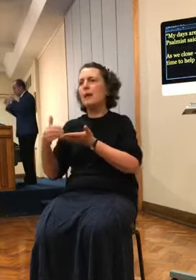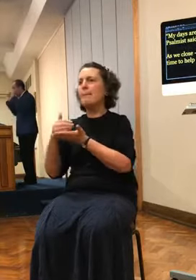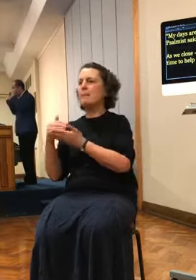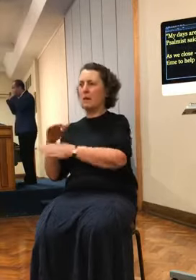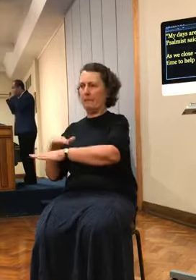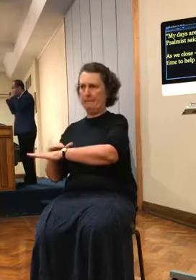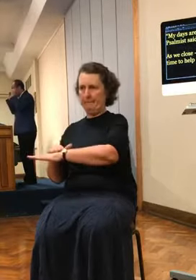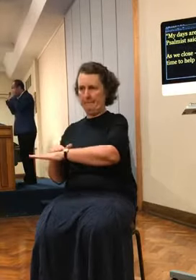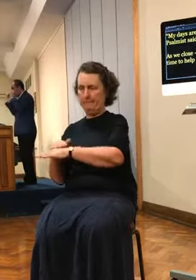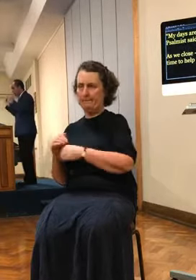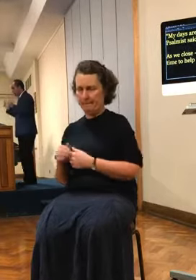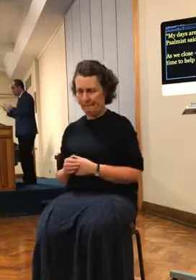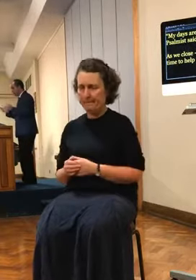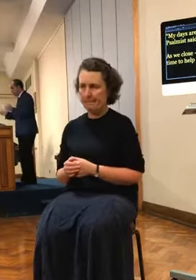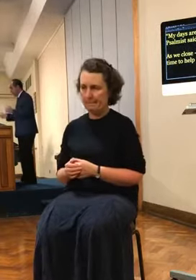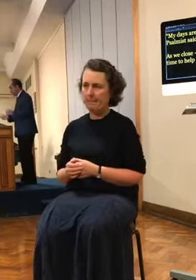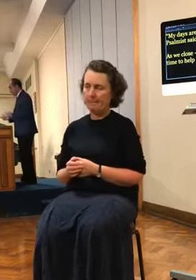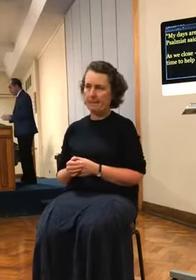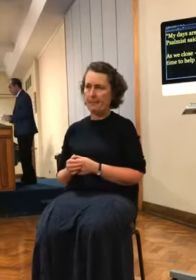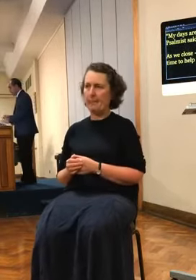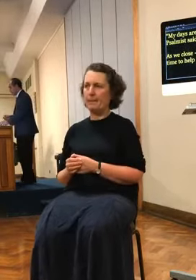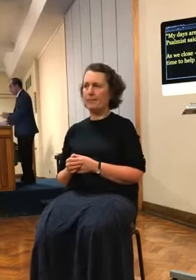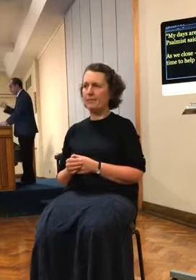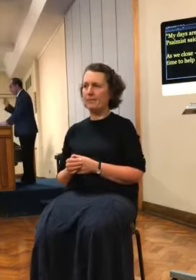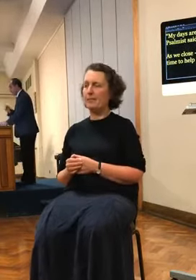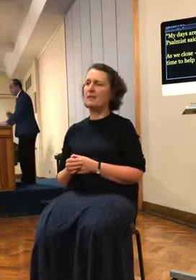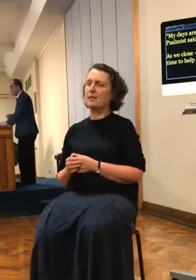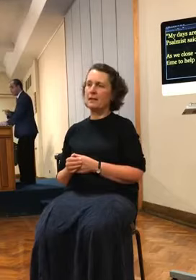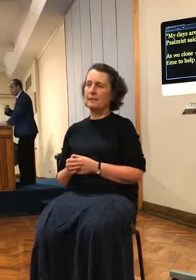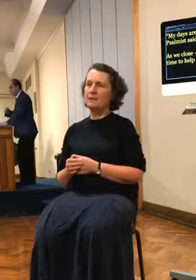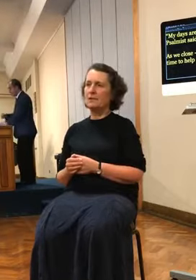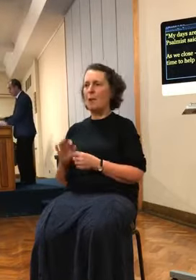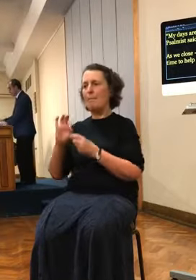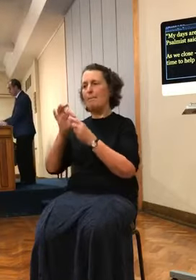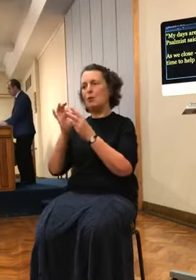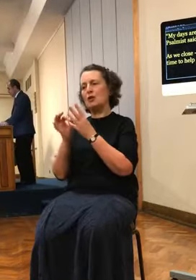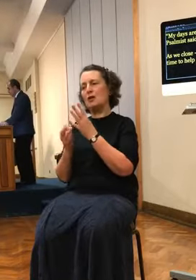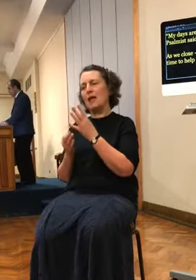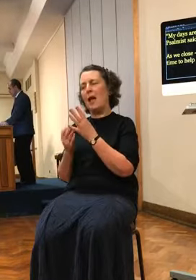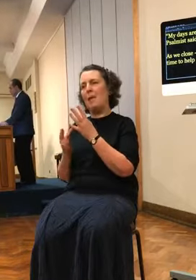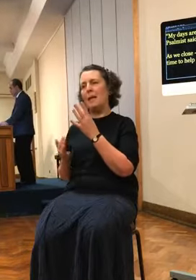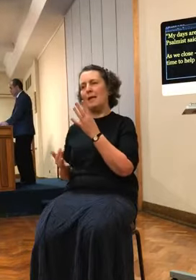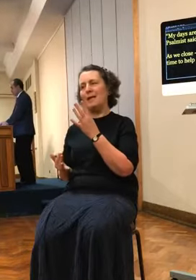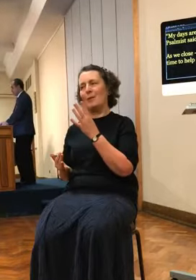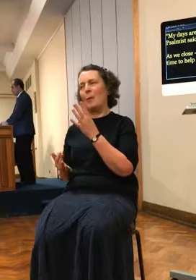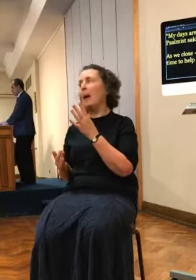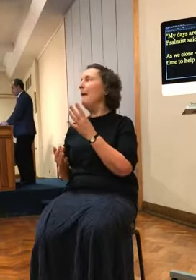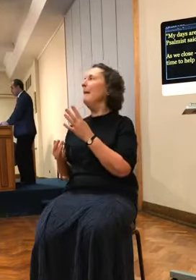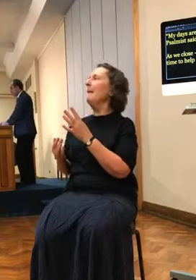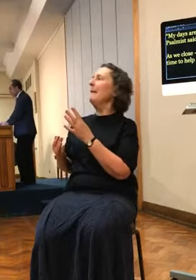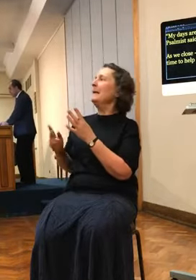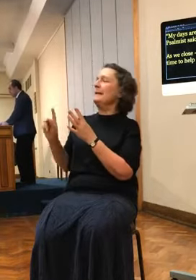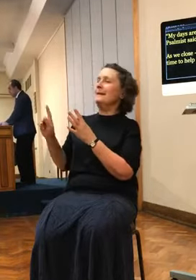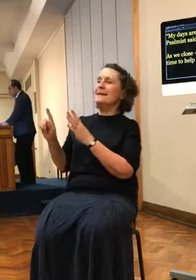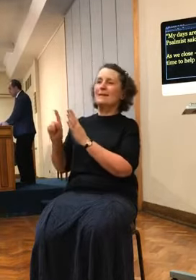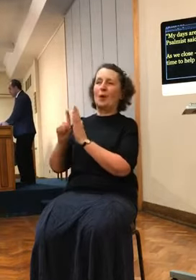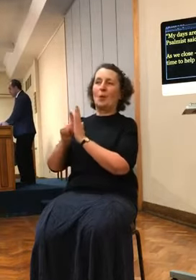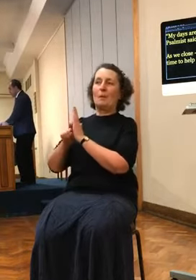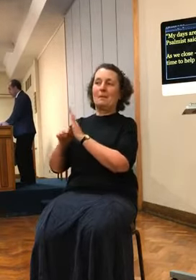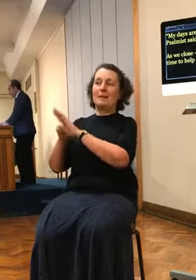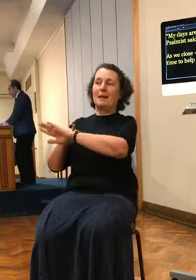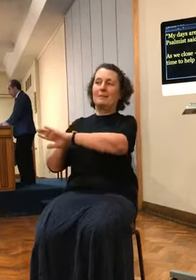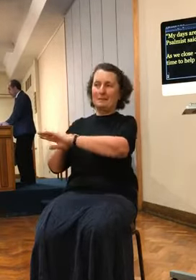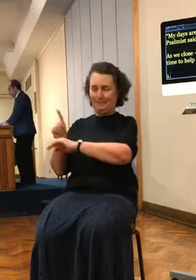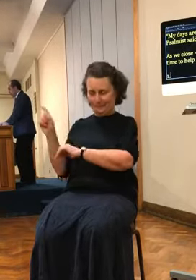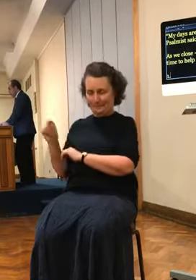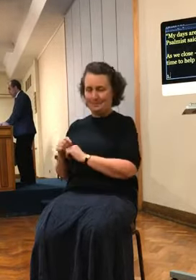So I will not give you tell you how many I have, but I will see my time is almost over. So the first one,